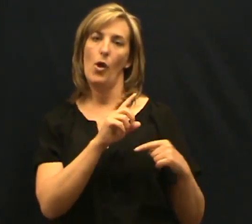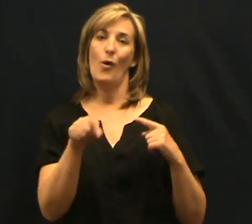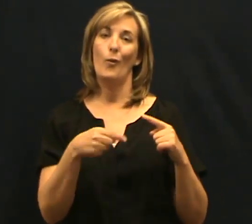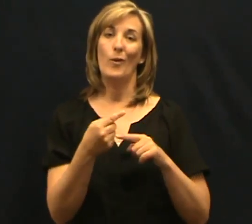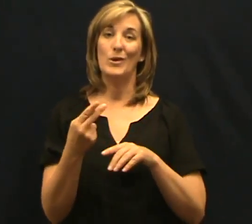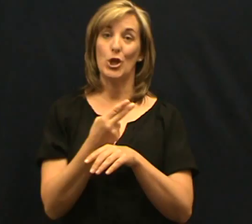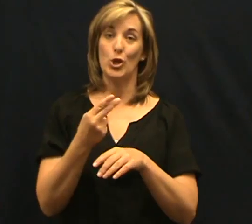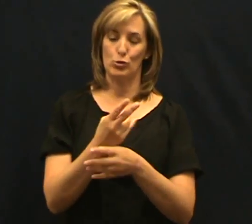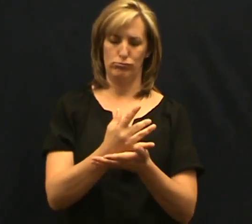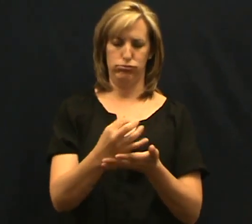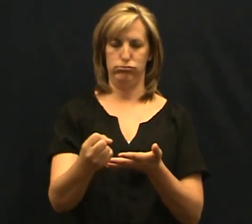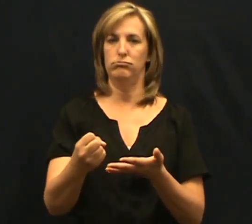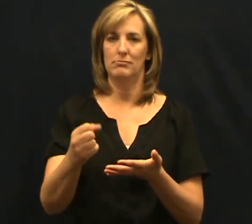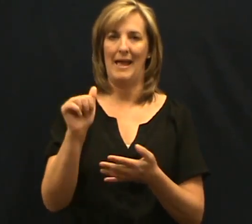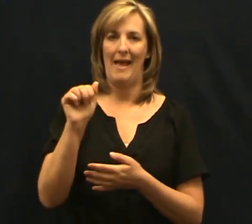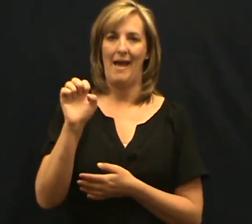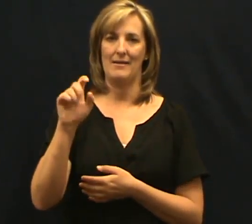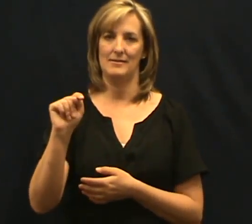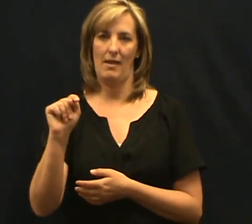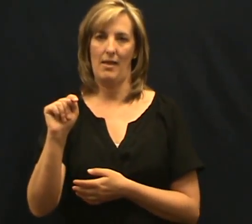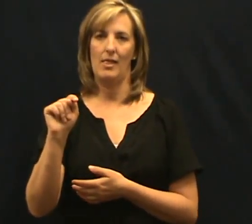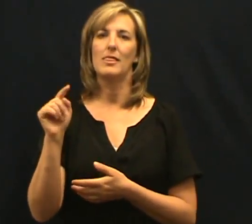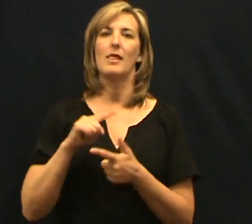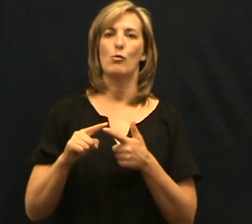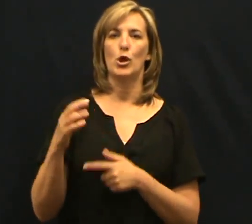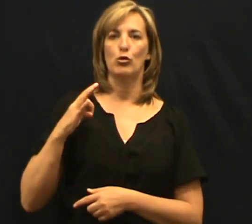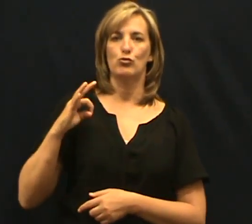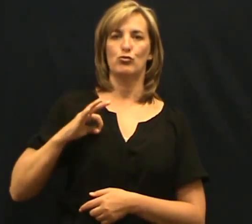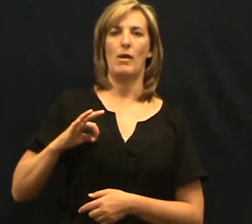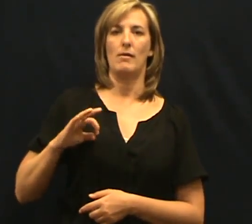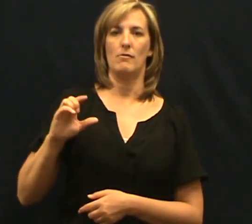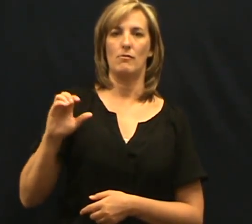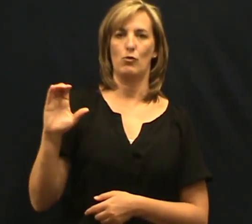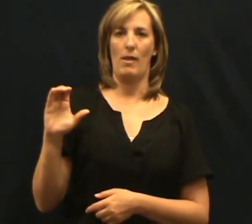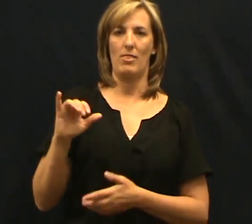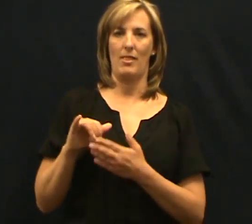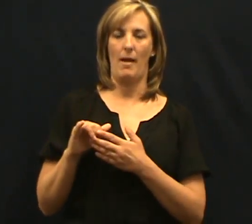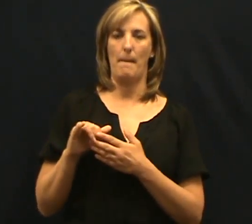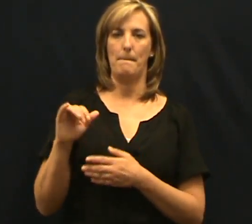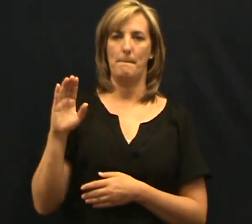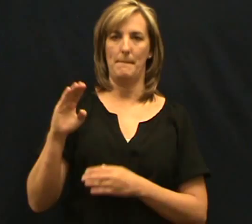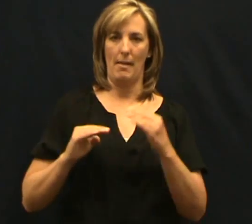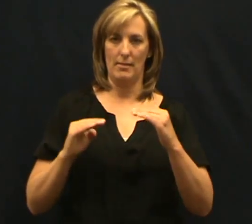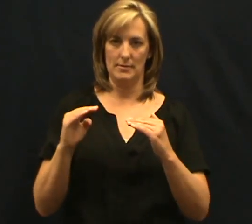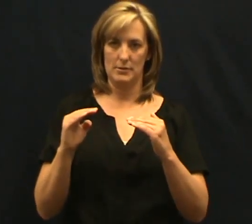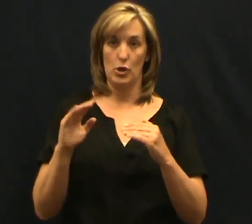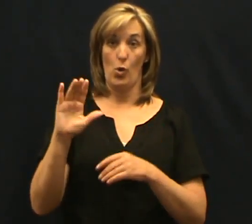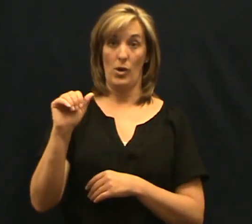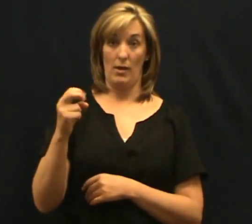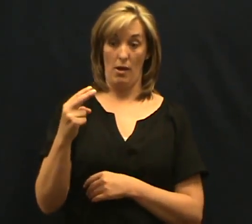asset, we would credit the balance to reduce that amount. So cash has a debit balance,